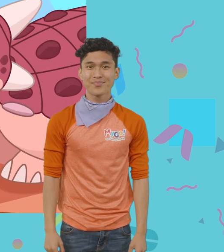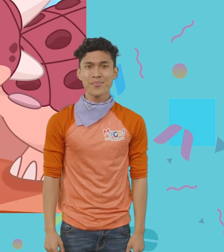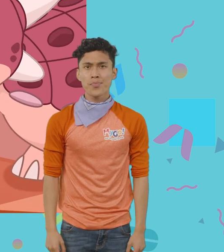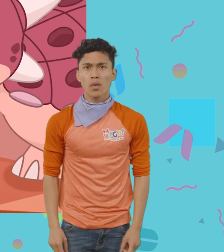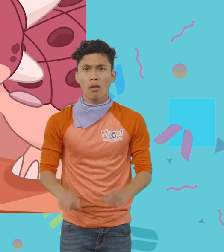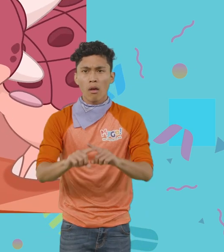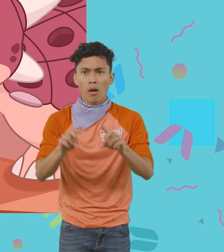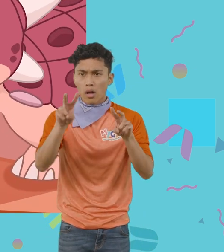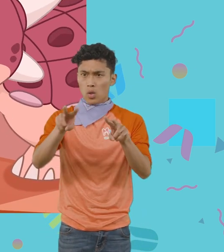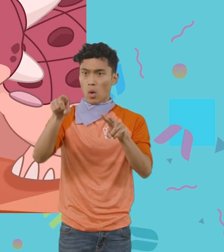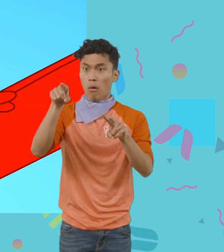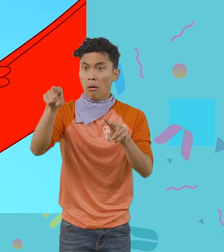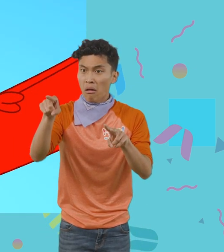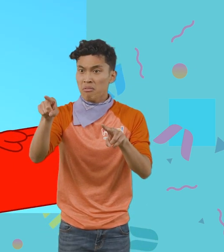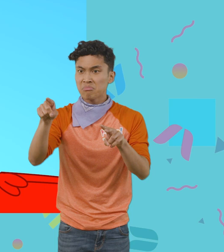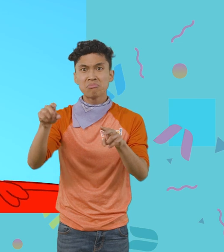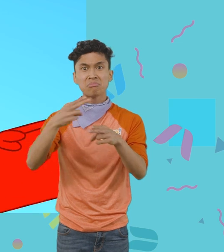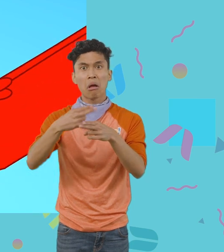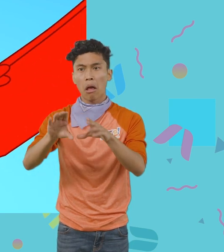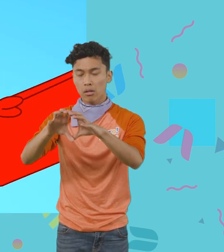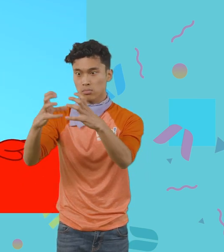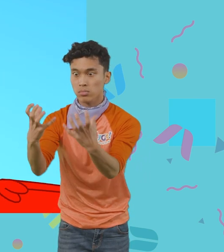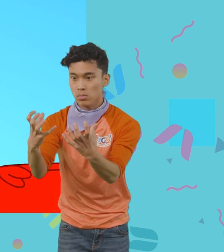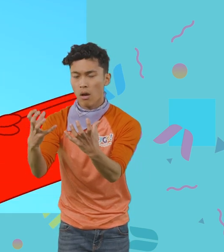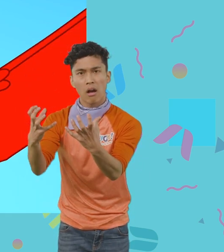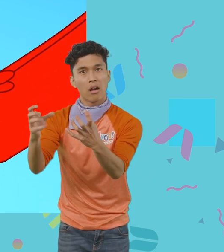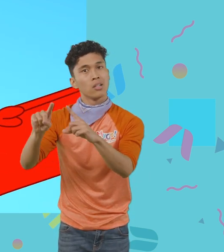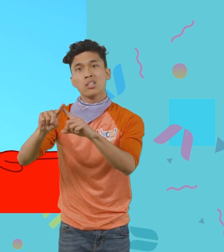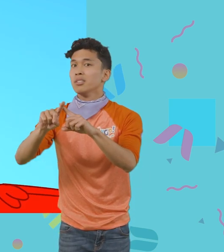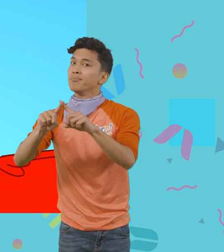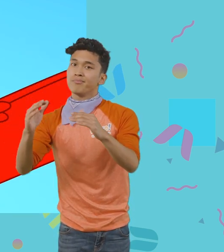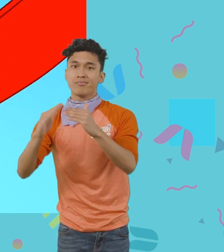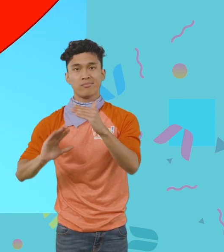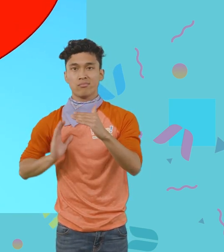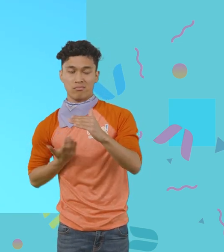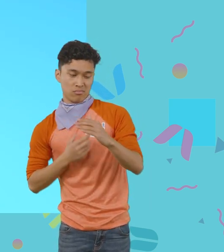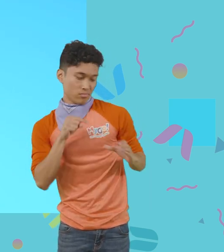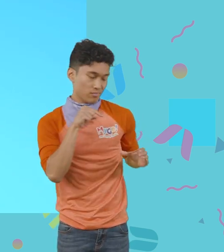But look at that eggshell. It's different from ours as well.